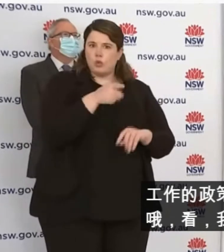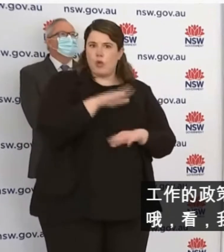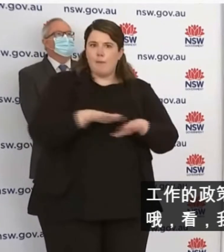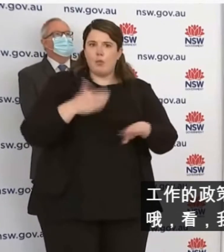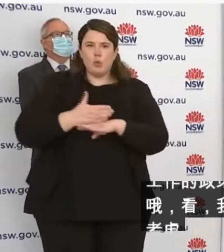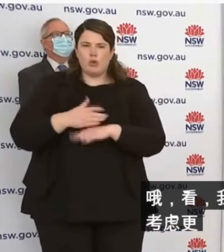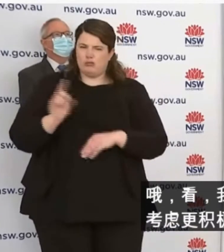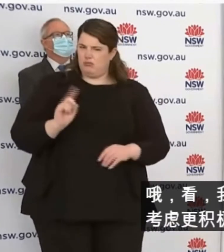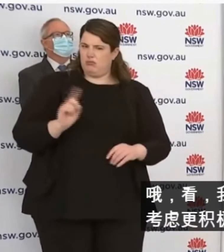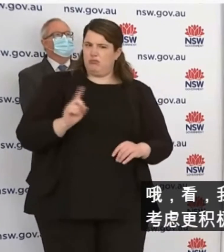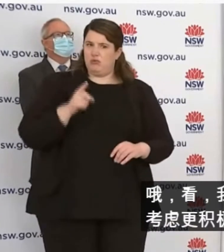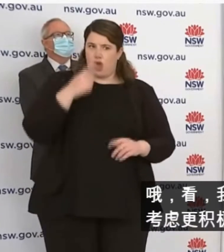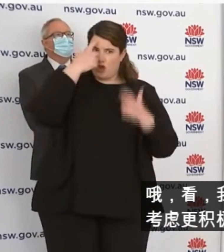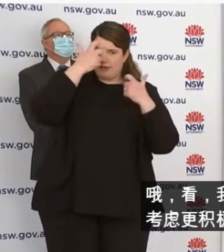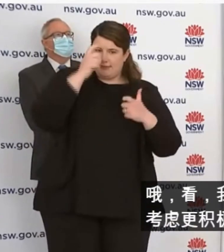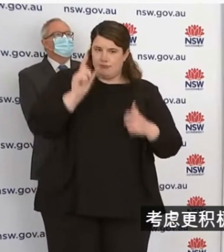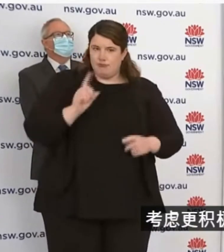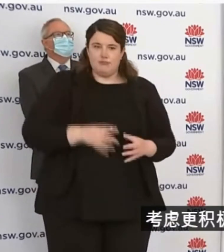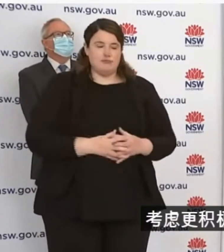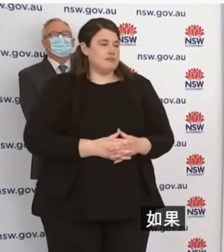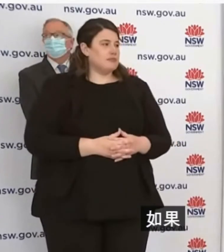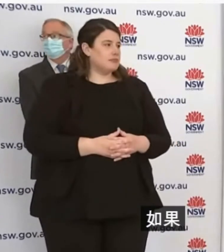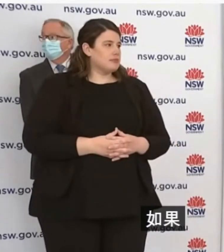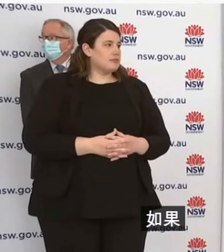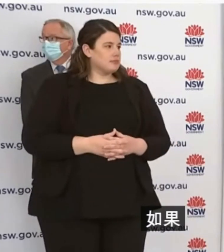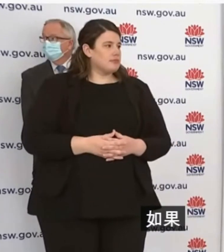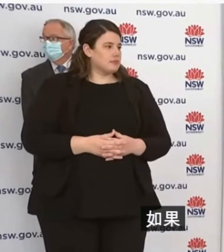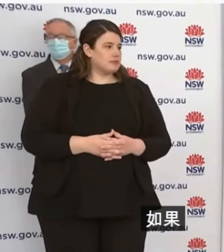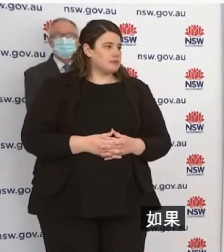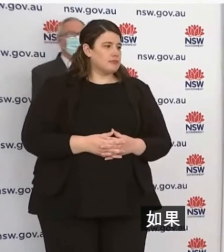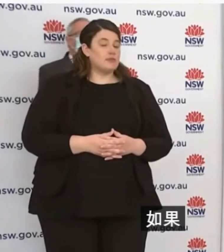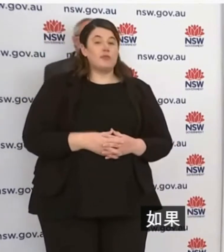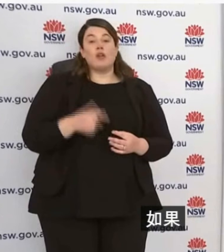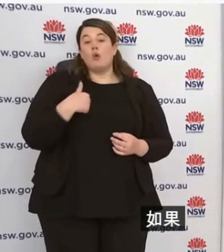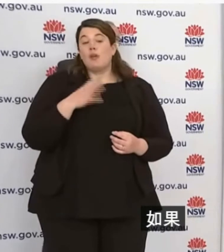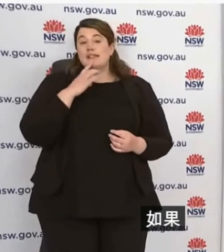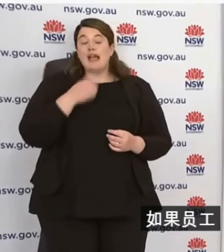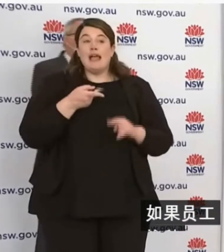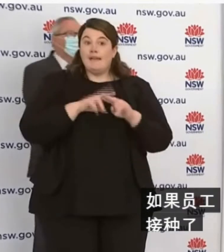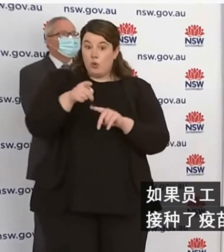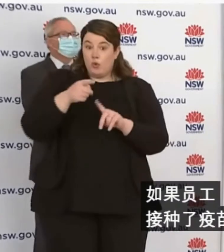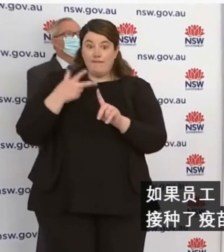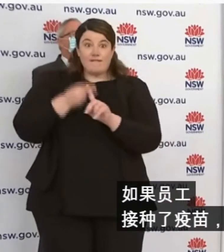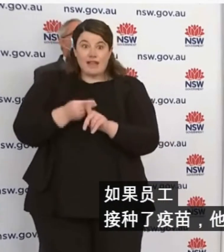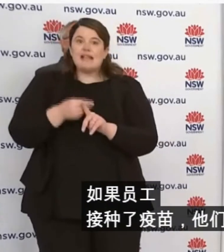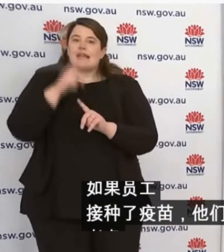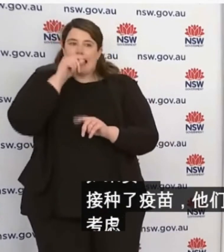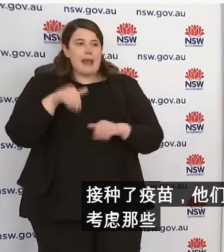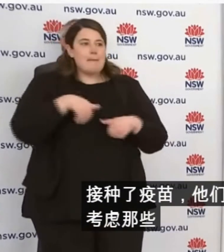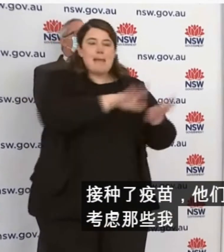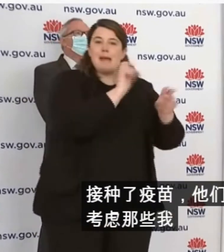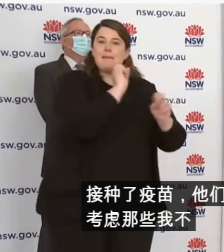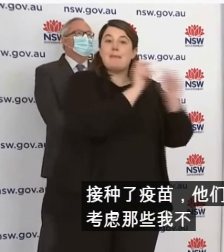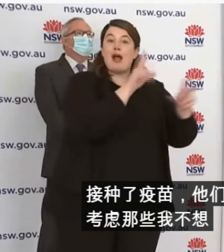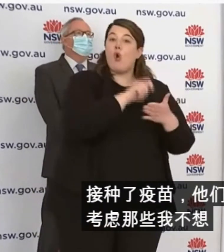trying to consider options that are more positive, to say classes of employees can go back if they have had the vaccination. So we're